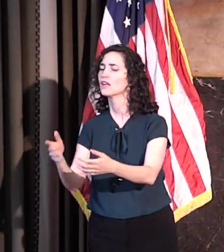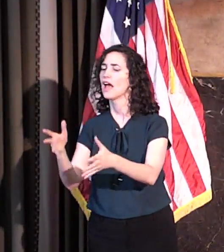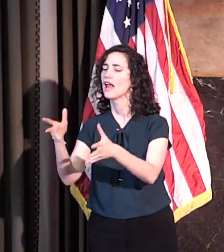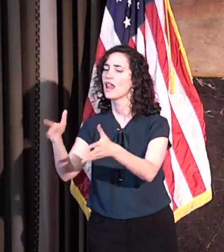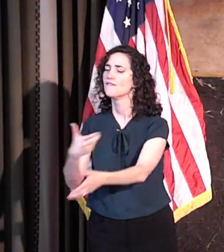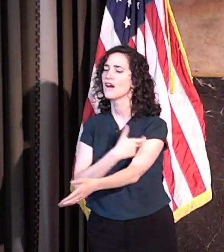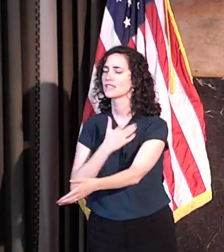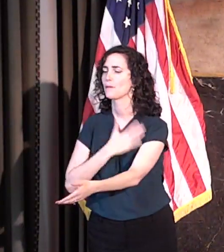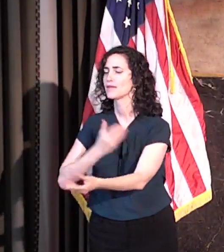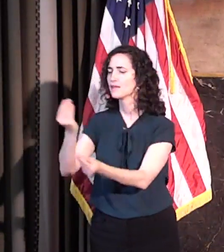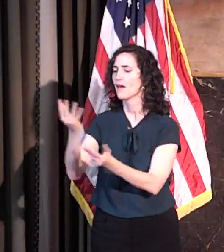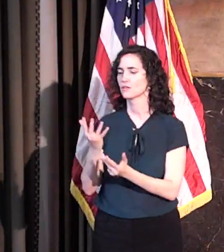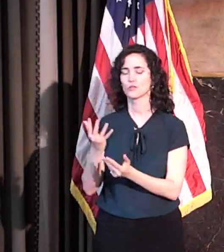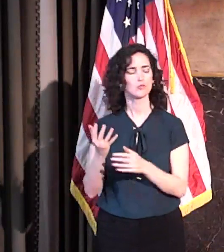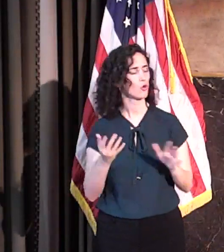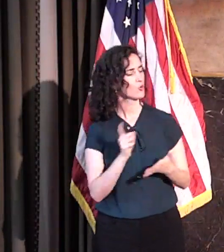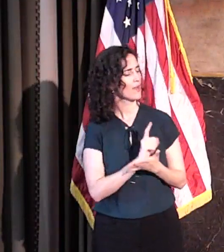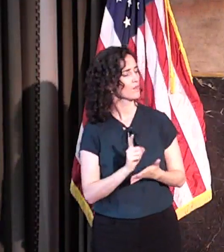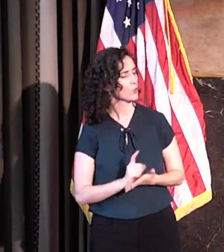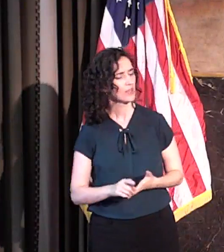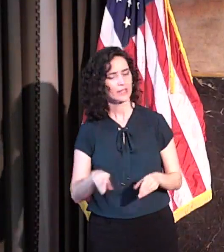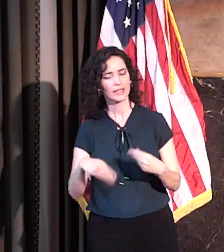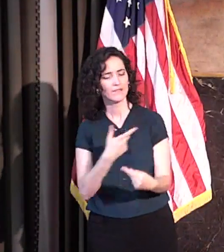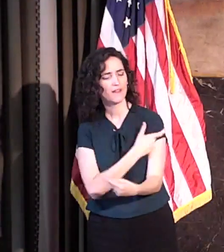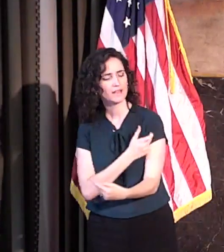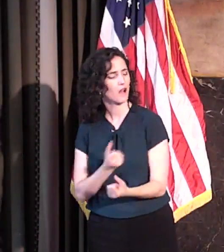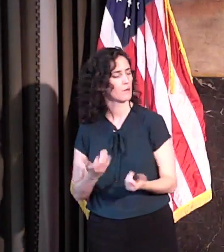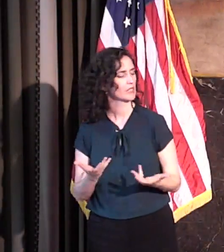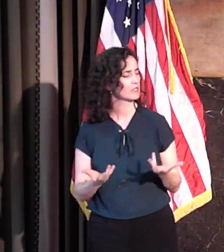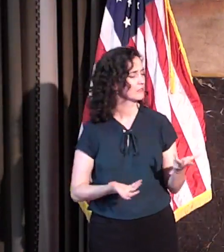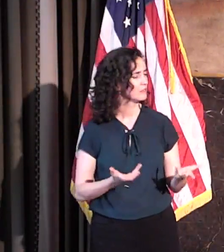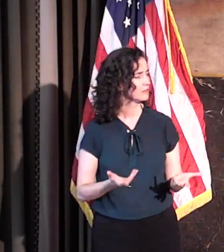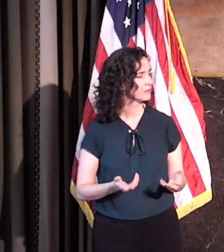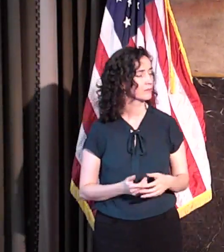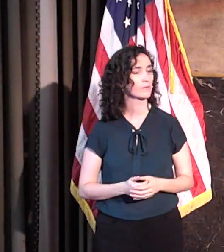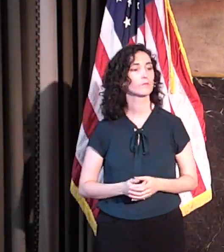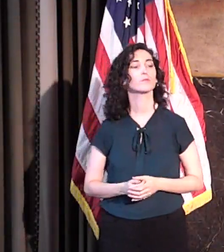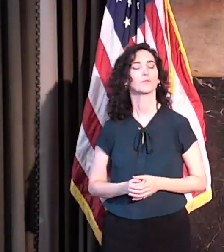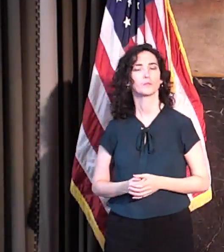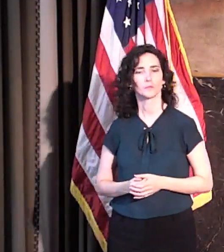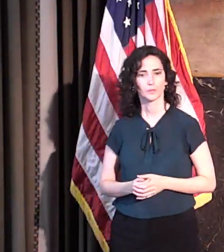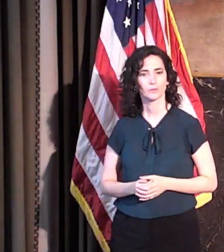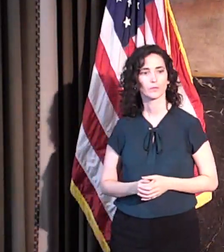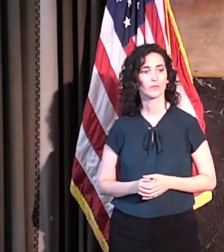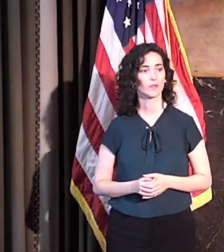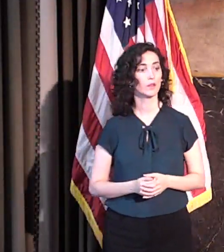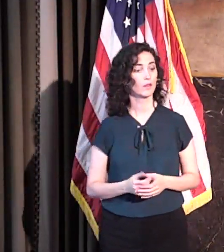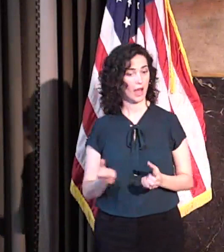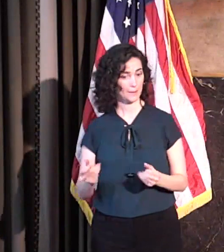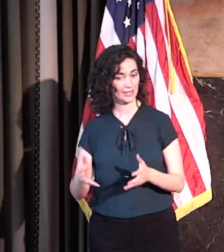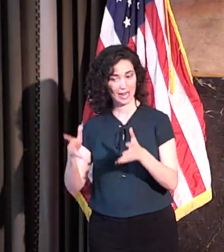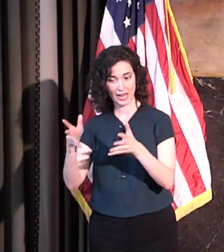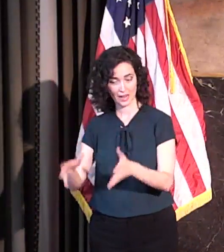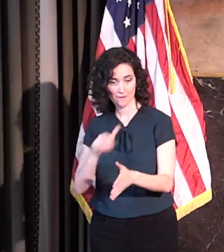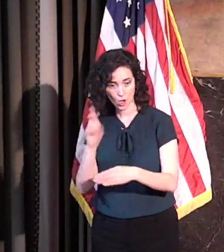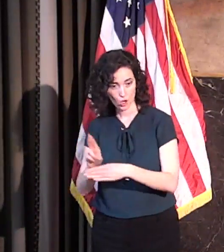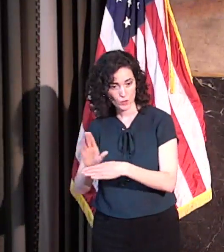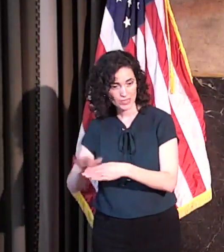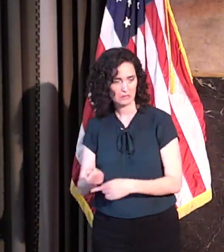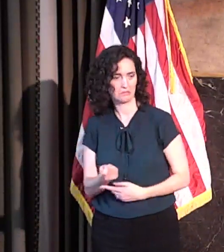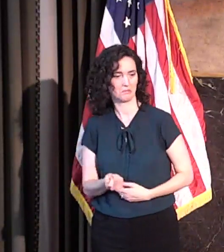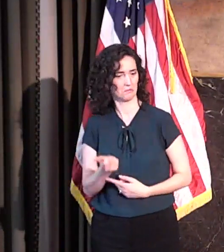redistributed, on a weekly basis? Not a ton. I don't have the number off my hand, but providers have